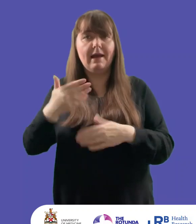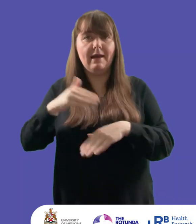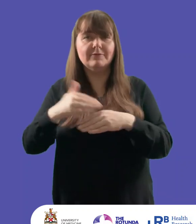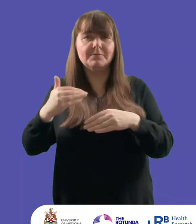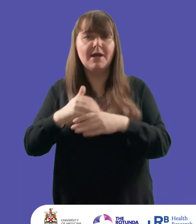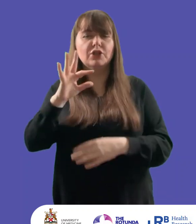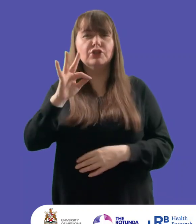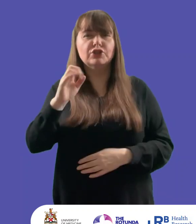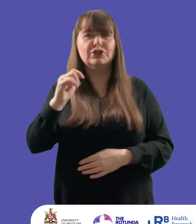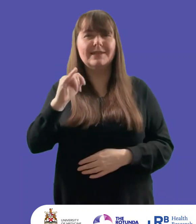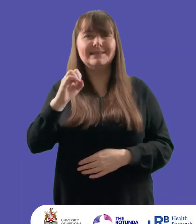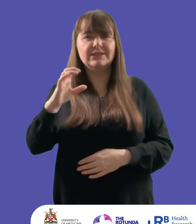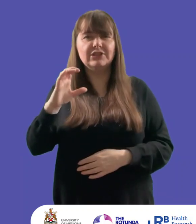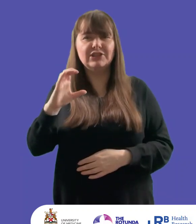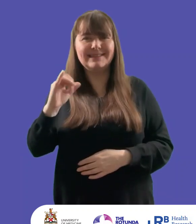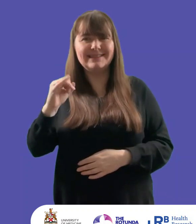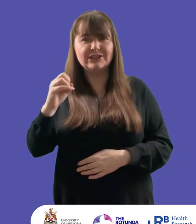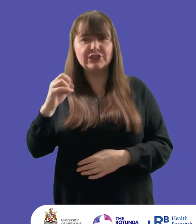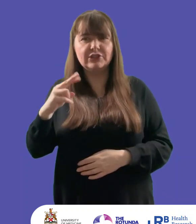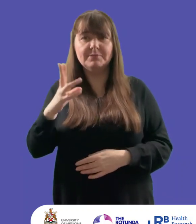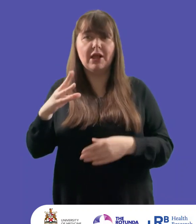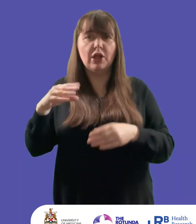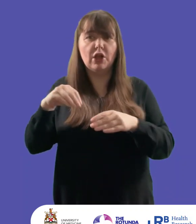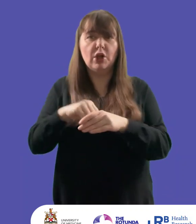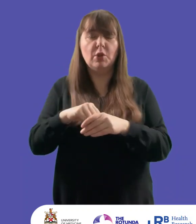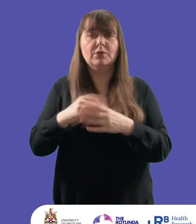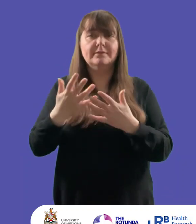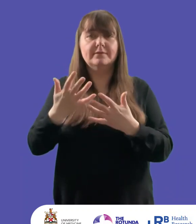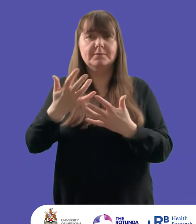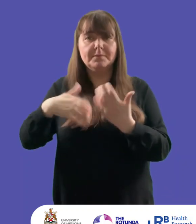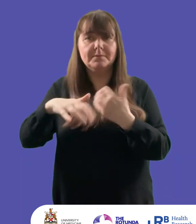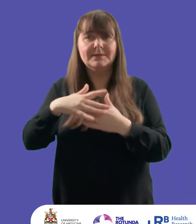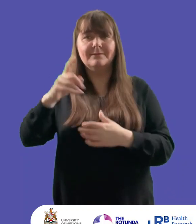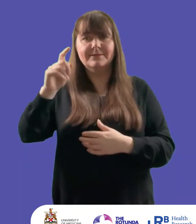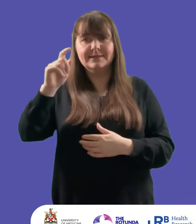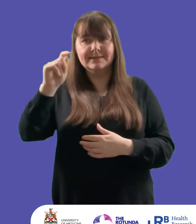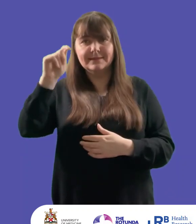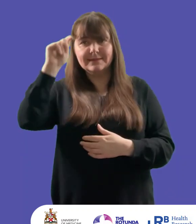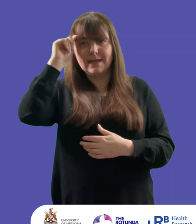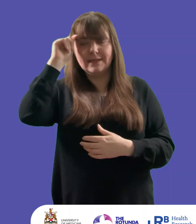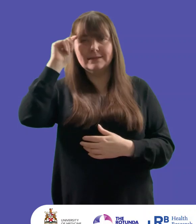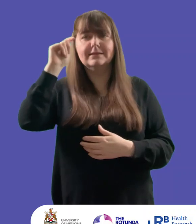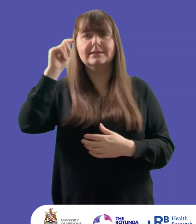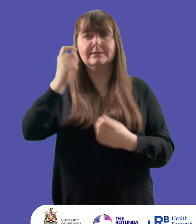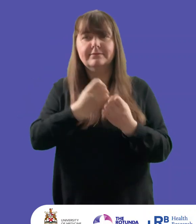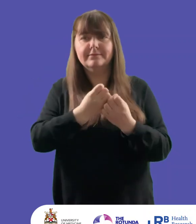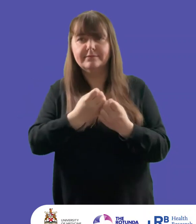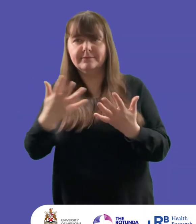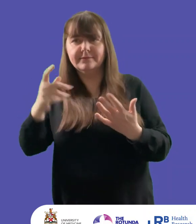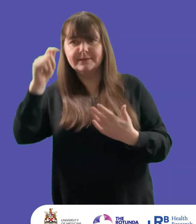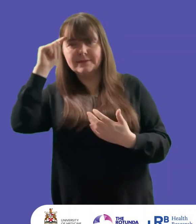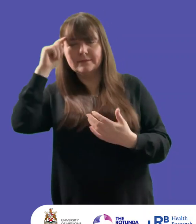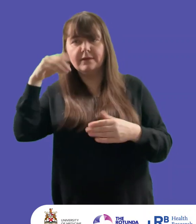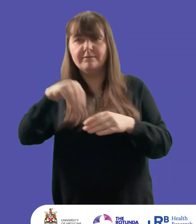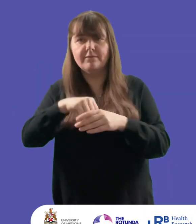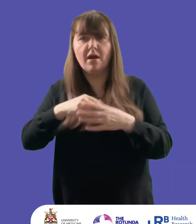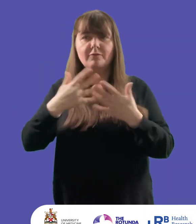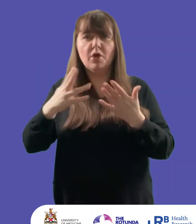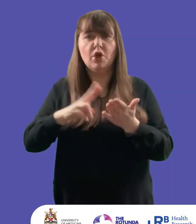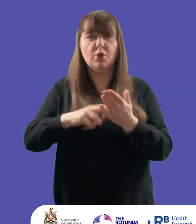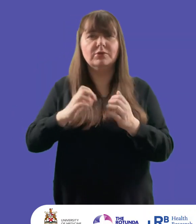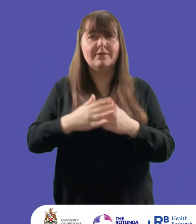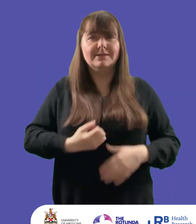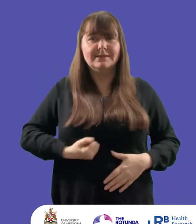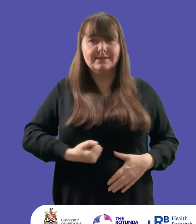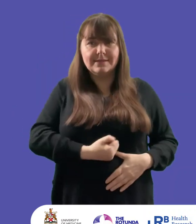affected by a genetic condition. These would include the combined test and the quadruple test, which involve the use of